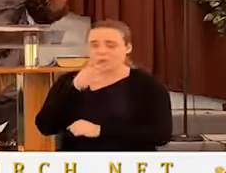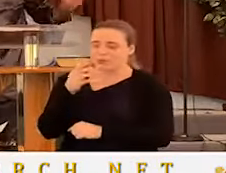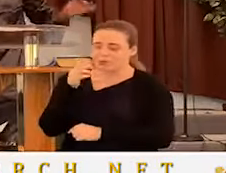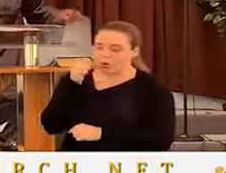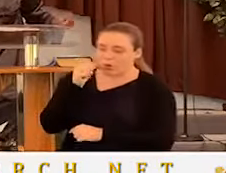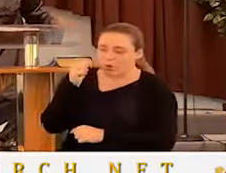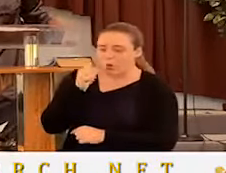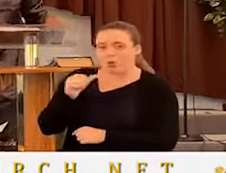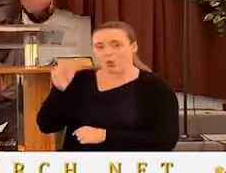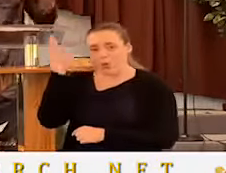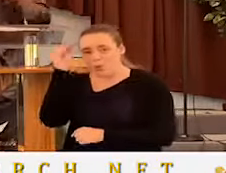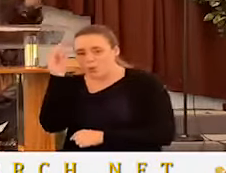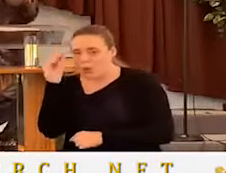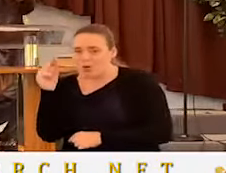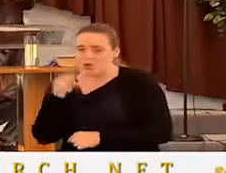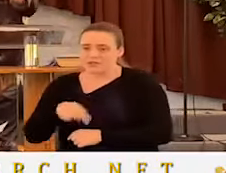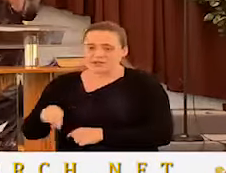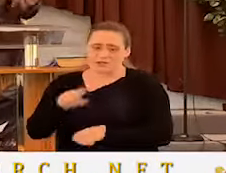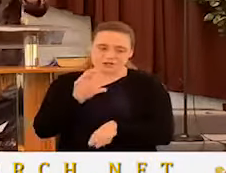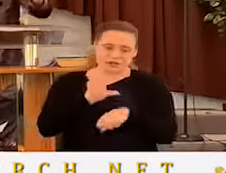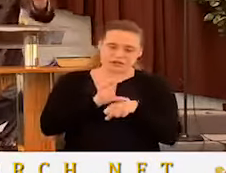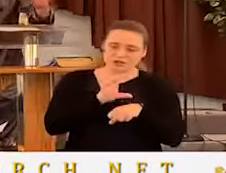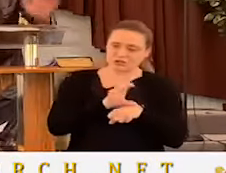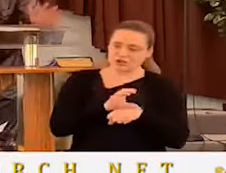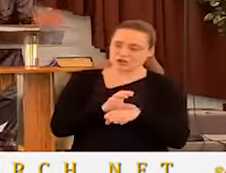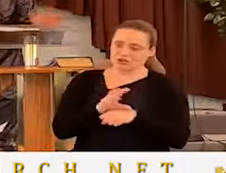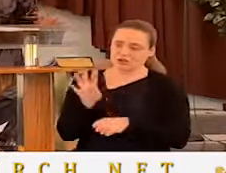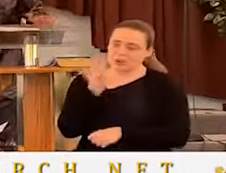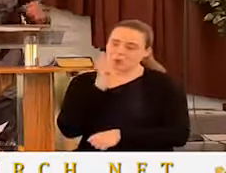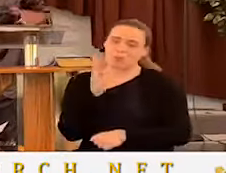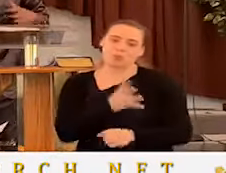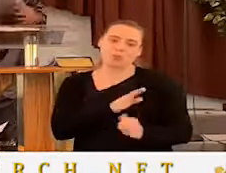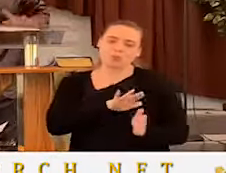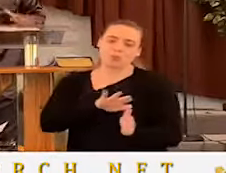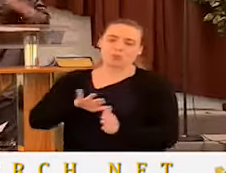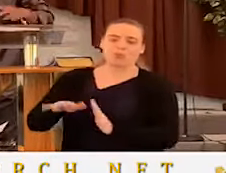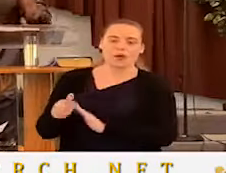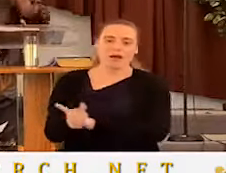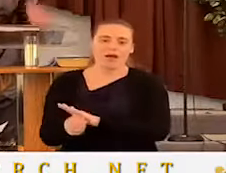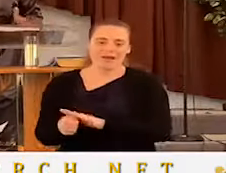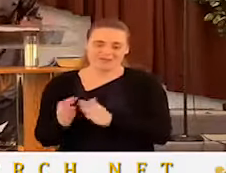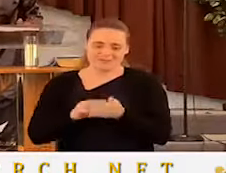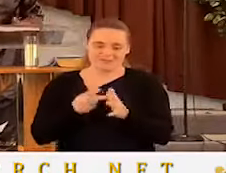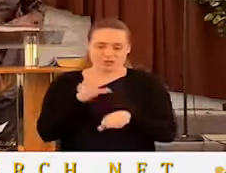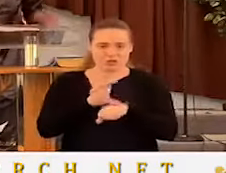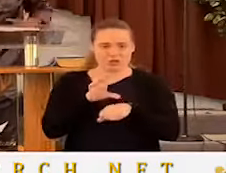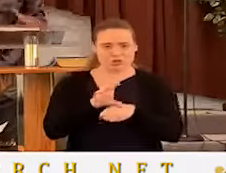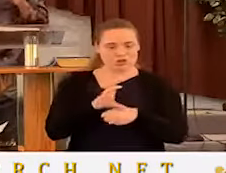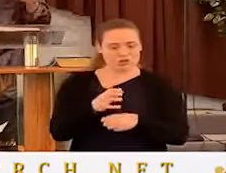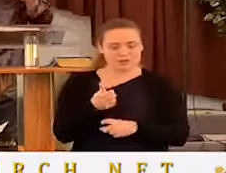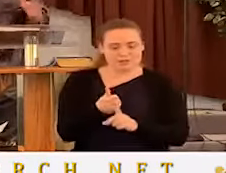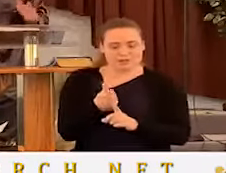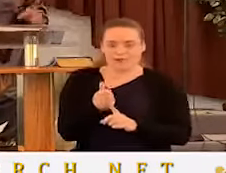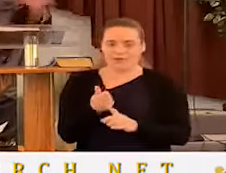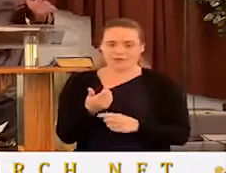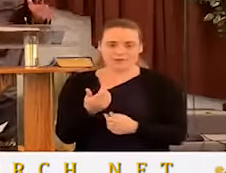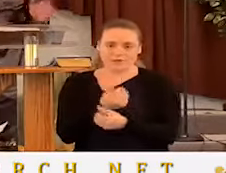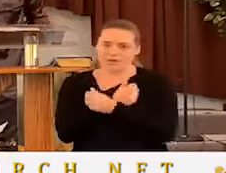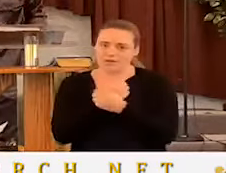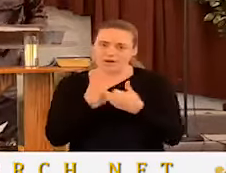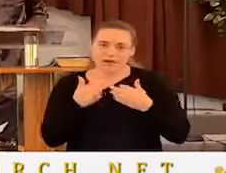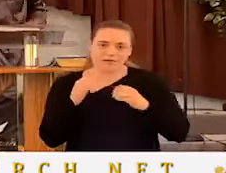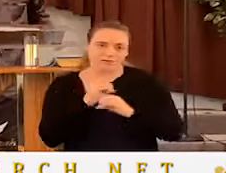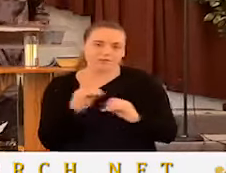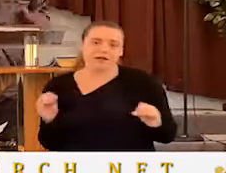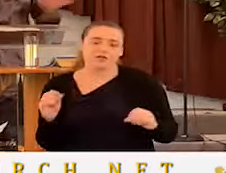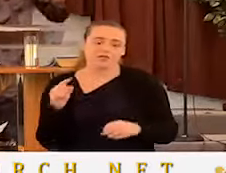powerful men in positions, there is no love in the church. When the church bashes people on how they look or what